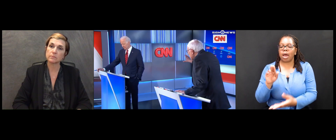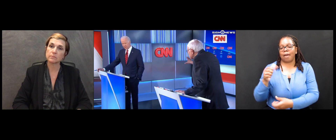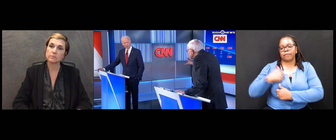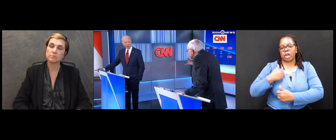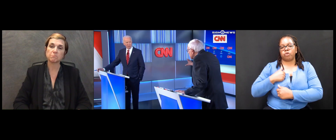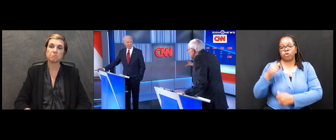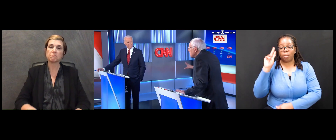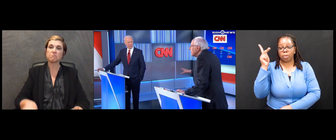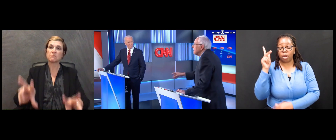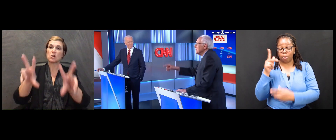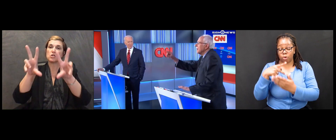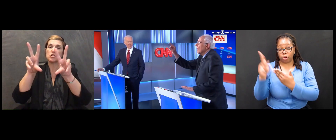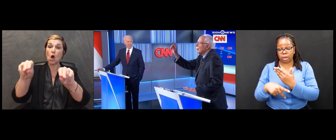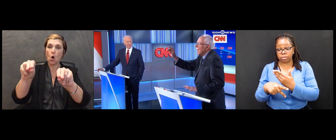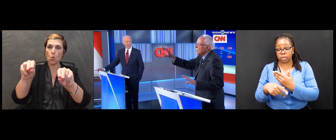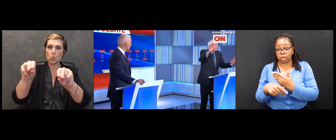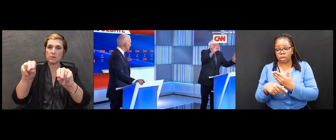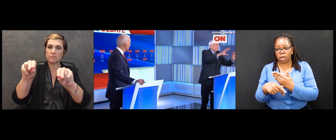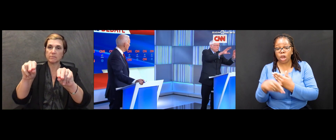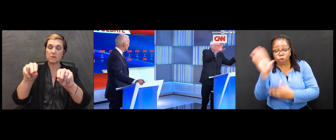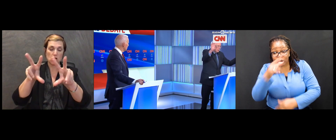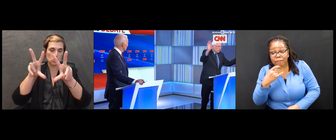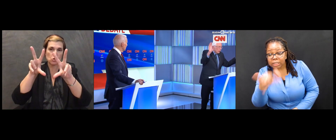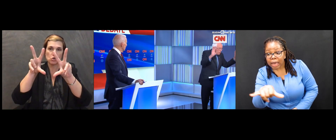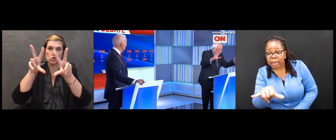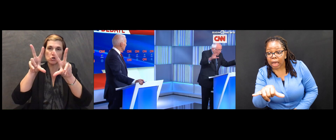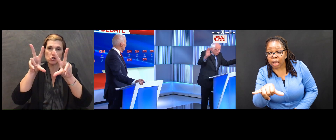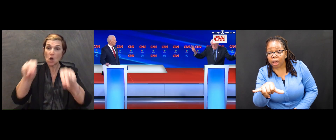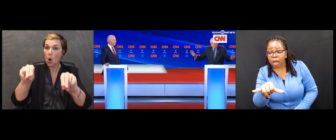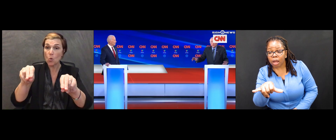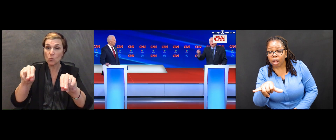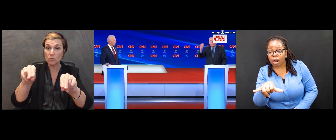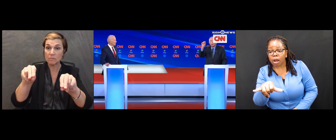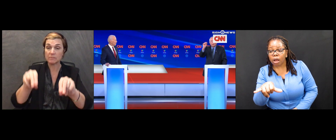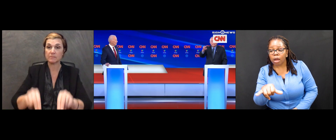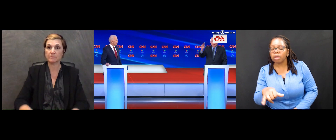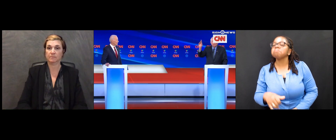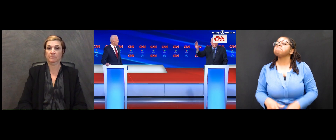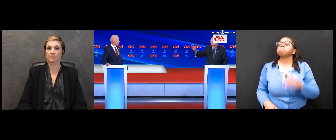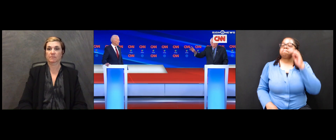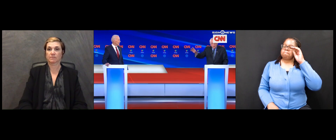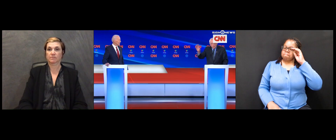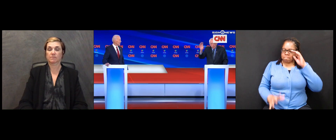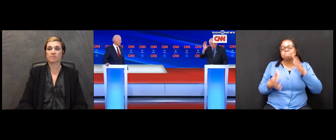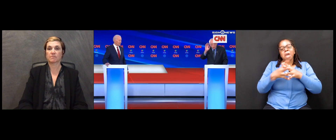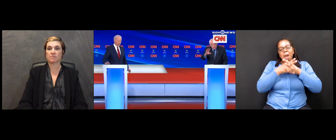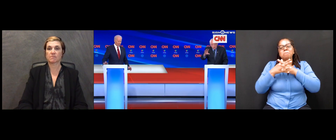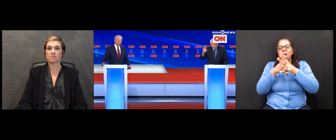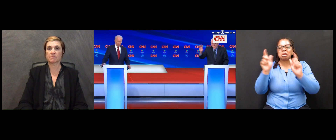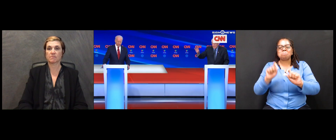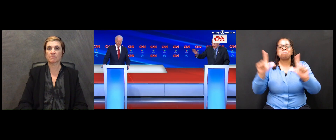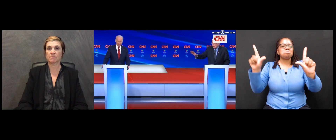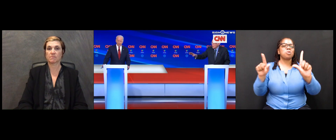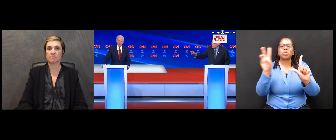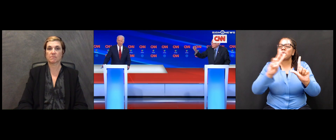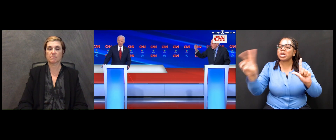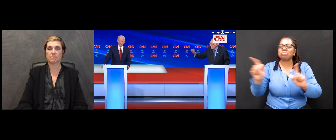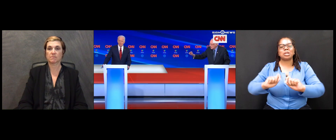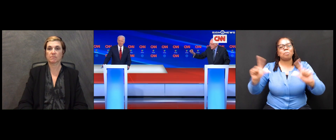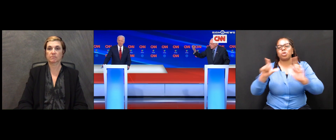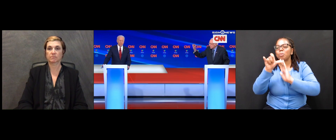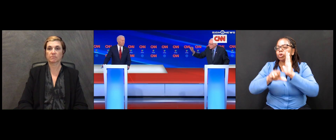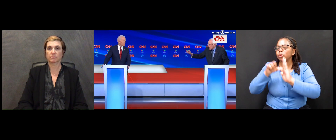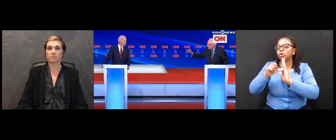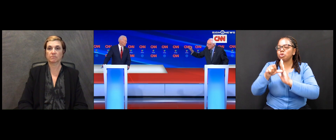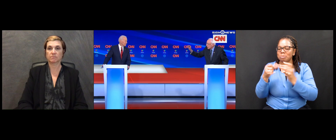never said that. No. All right. America, go to the website right now. Go to the YouTube right now.